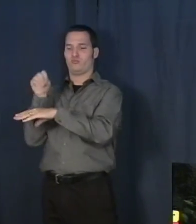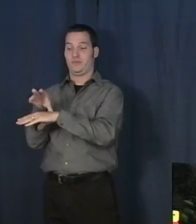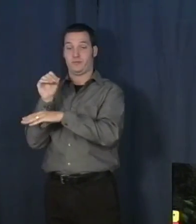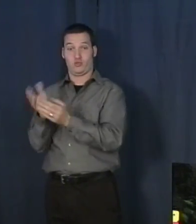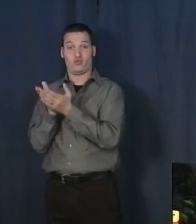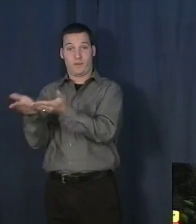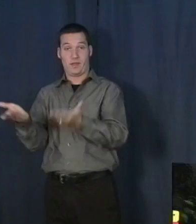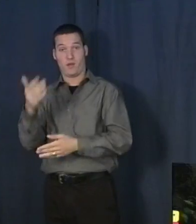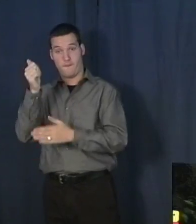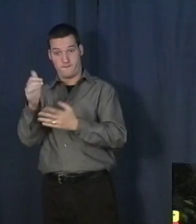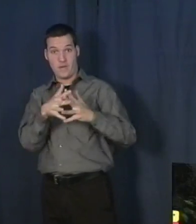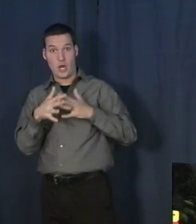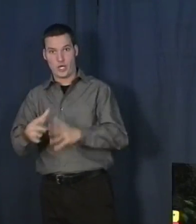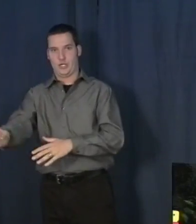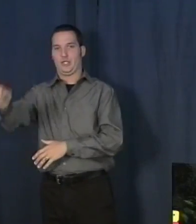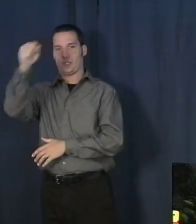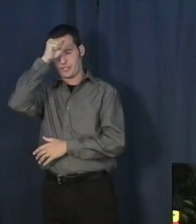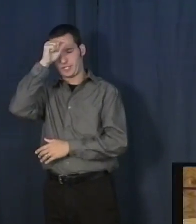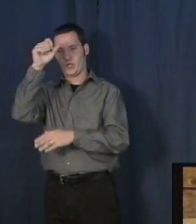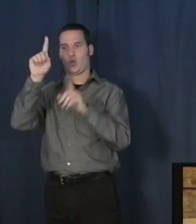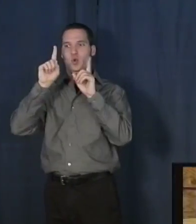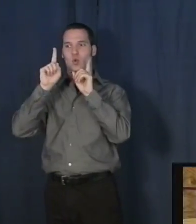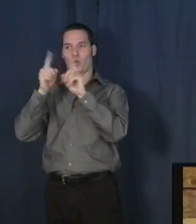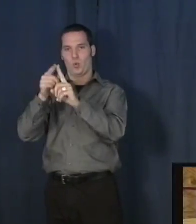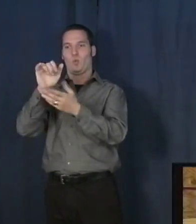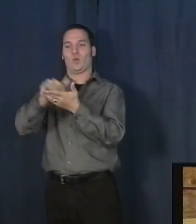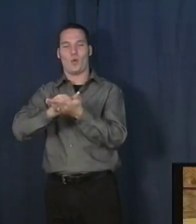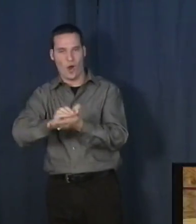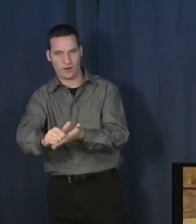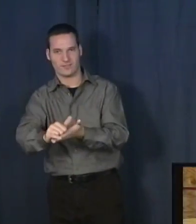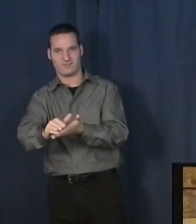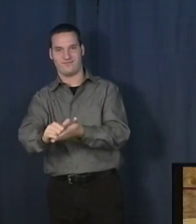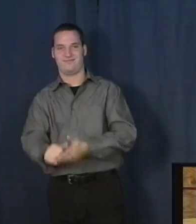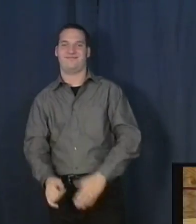Years ago, they were shipping a bunch of them to America, and they stamped on their forehead, to New York.